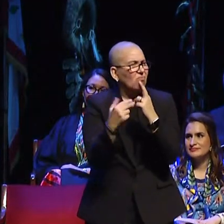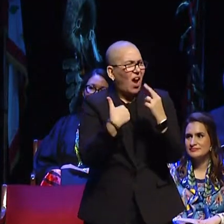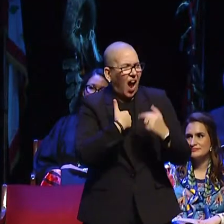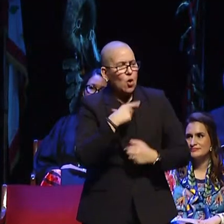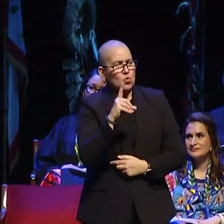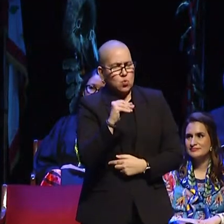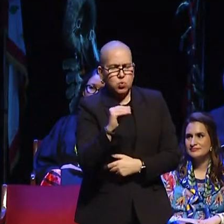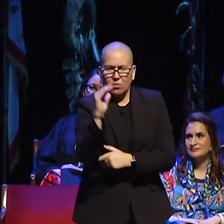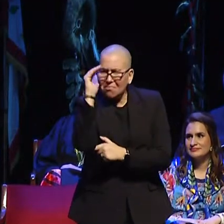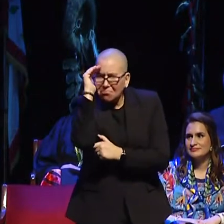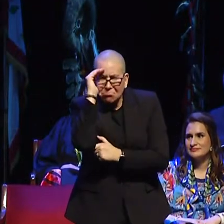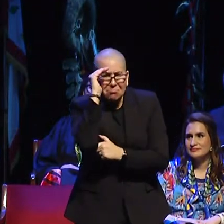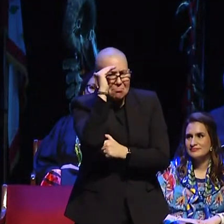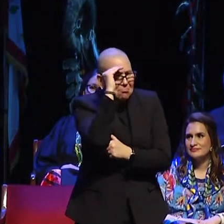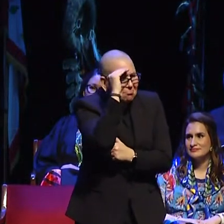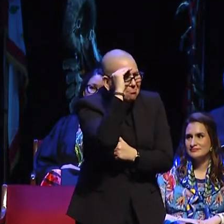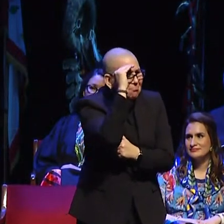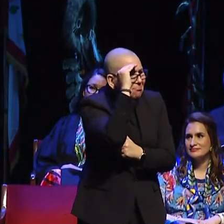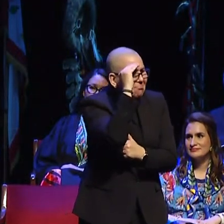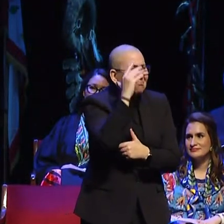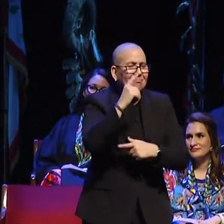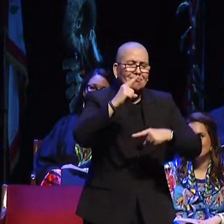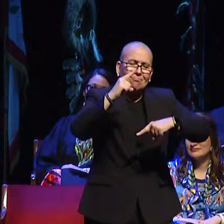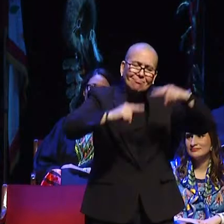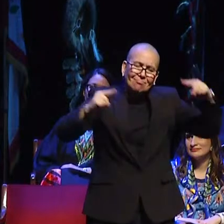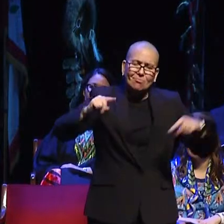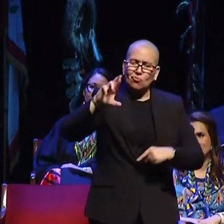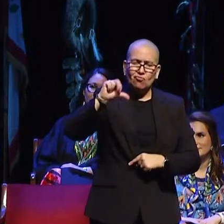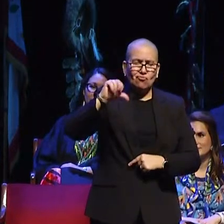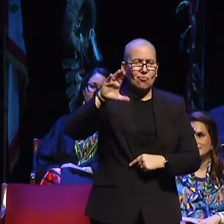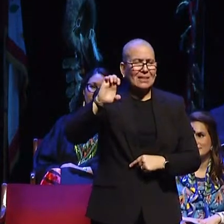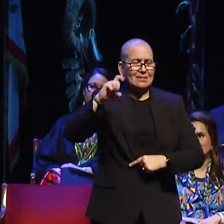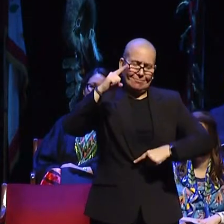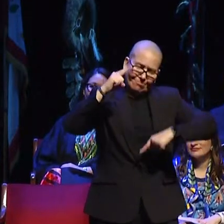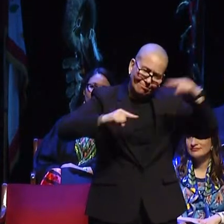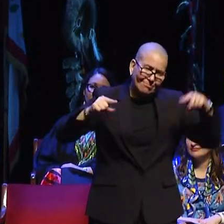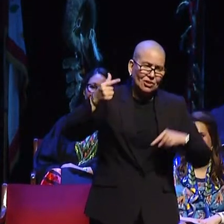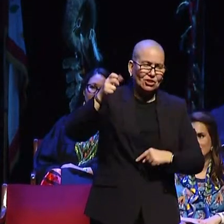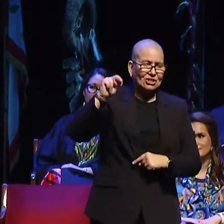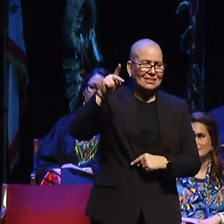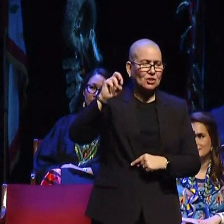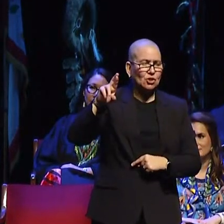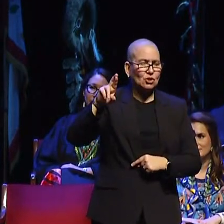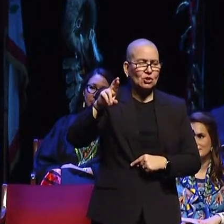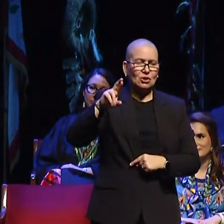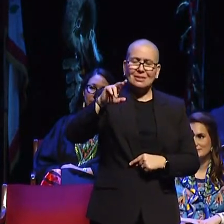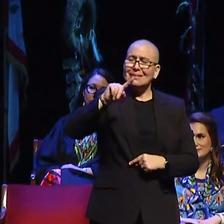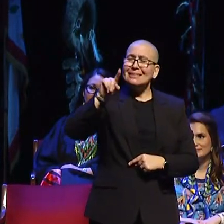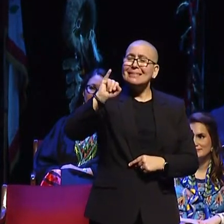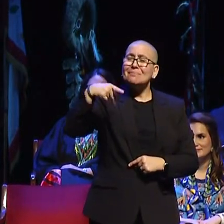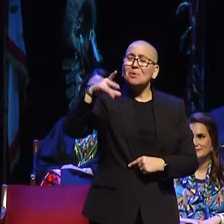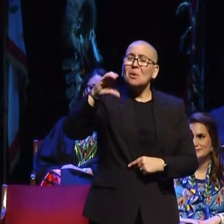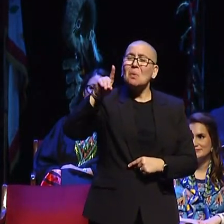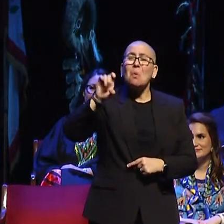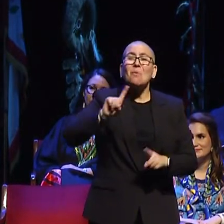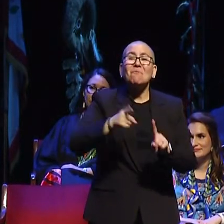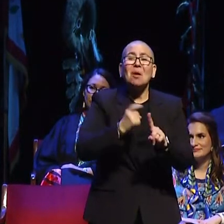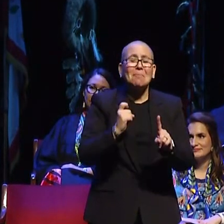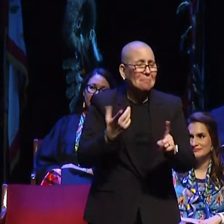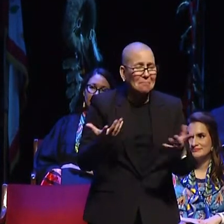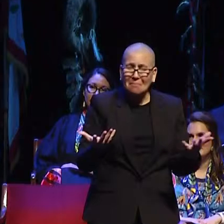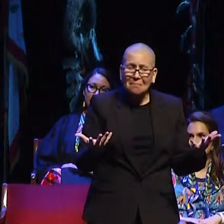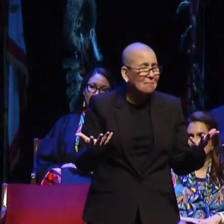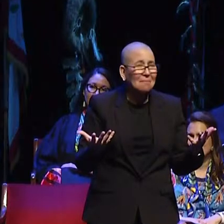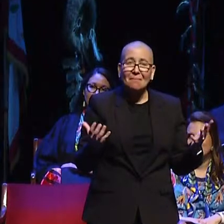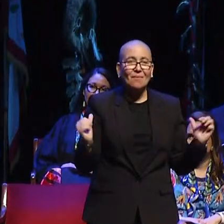ages, all races, all genders, all zip codes. This is our opportunity to truly build one Minnesota and to make our state the